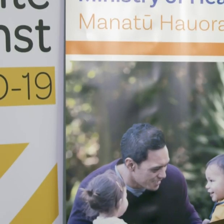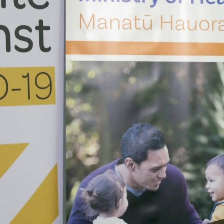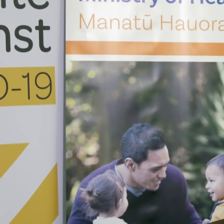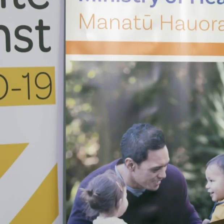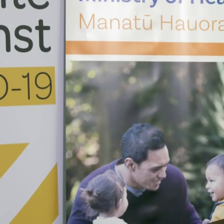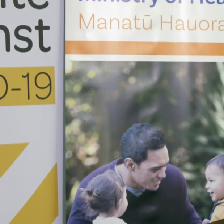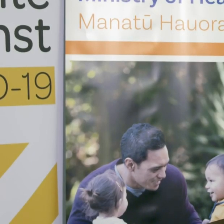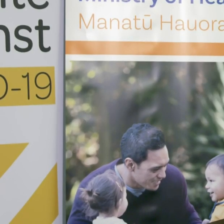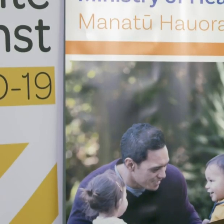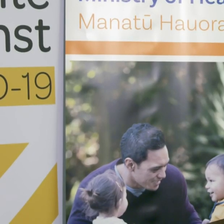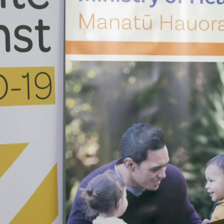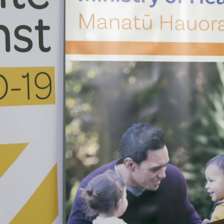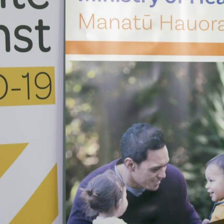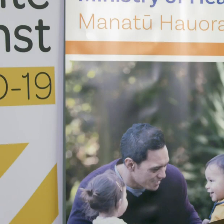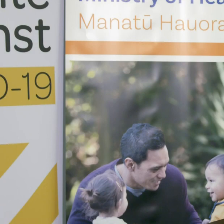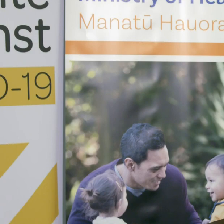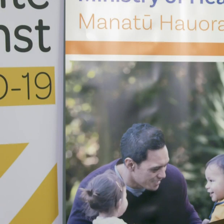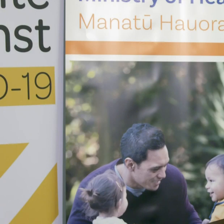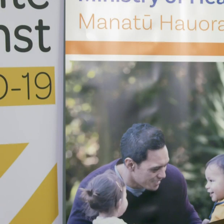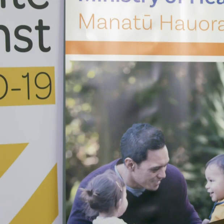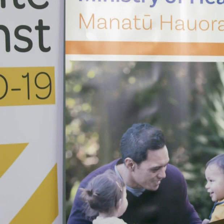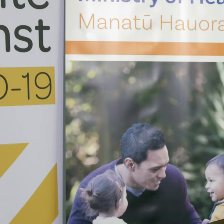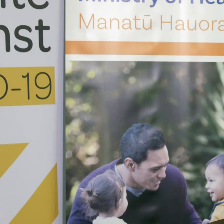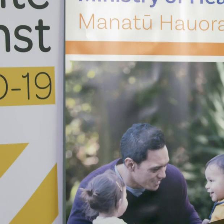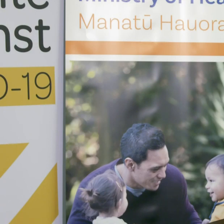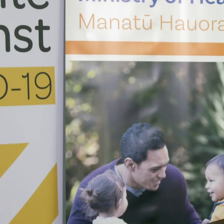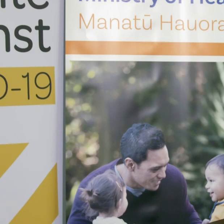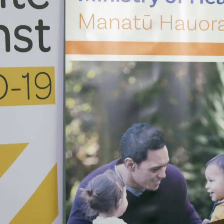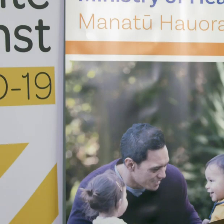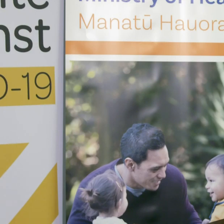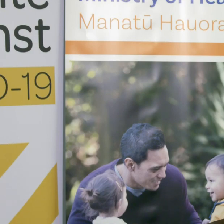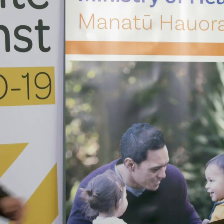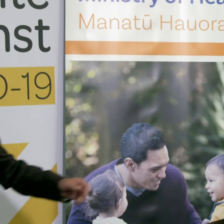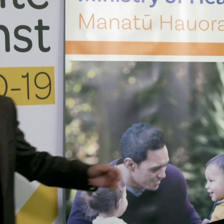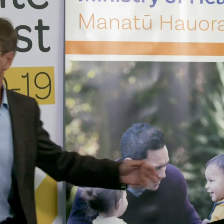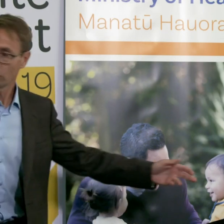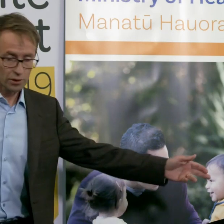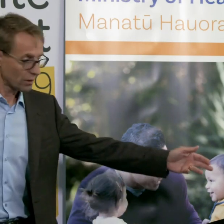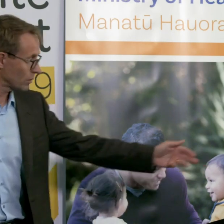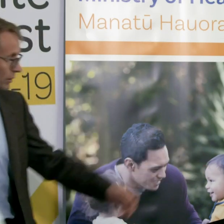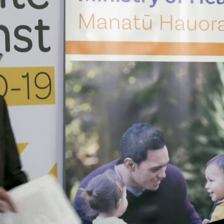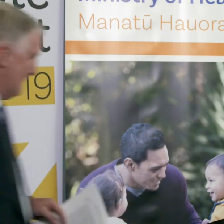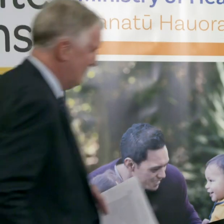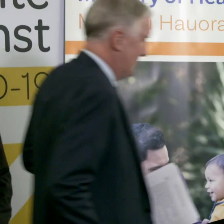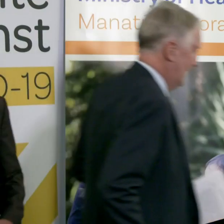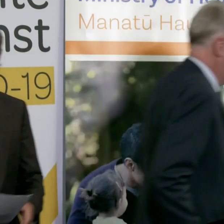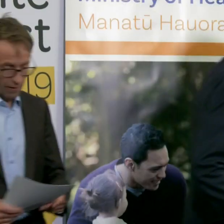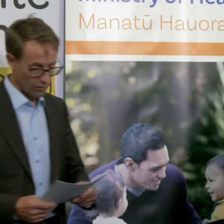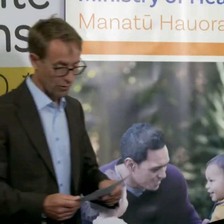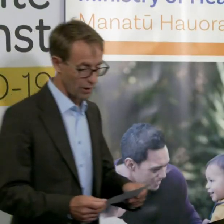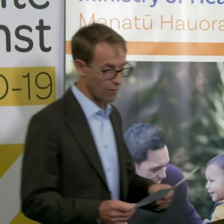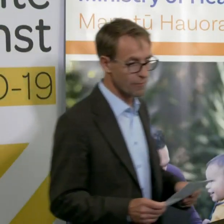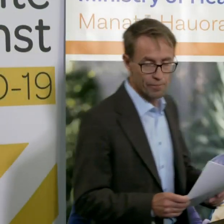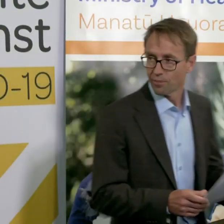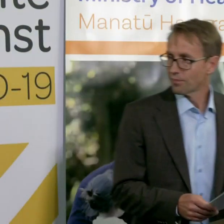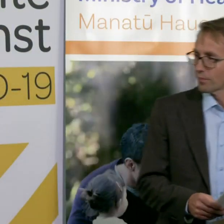pilot, the Eagle responded to 305 requests for help and assisted with 210 arrests. Complaints to the City Council